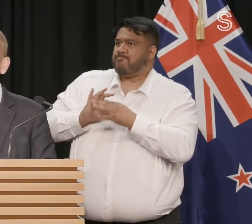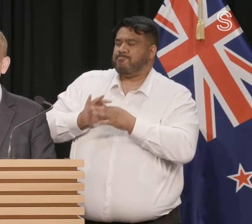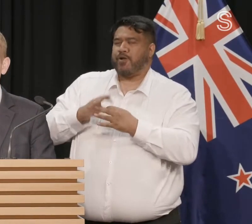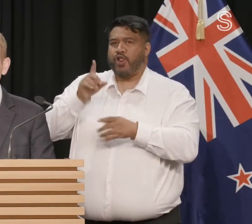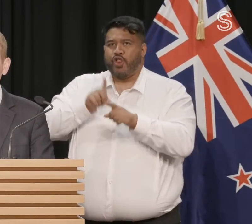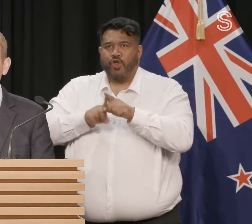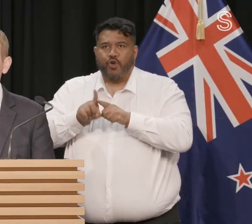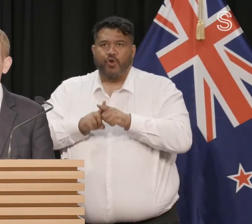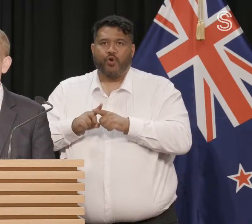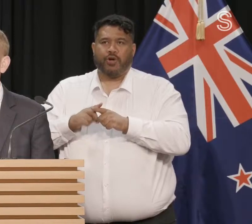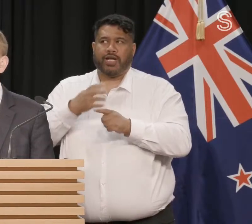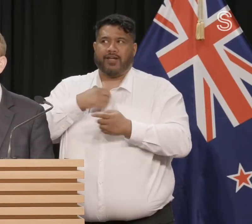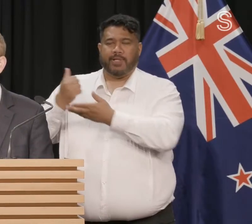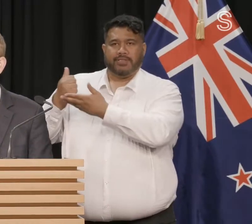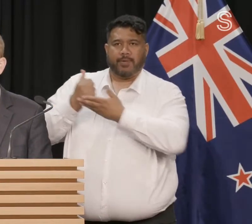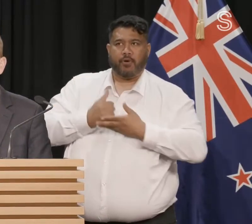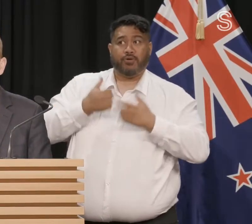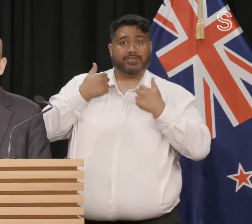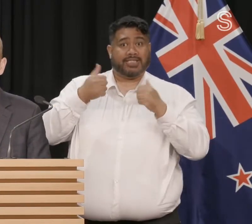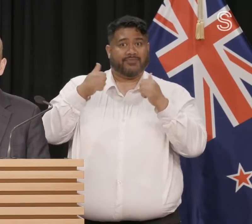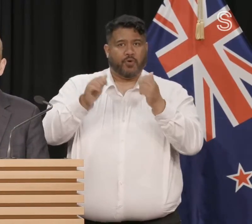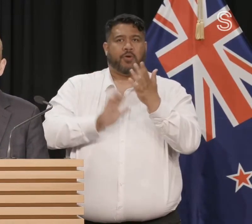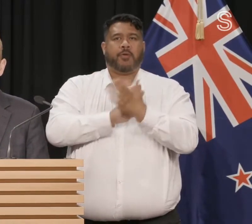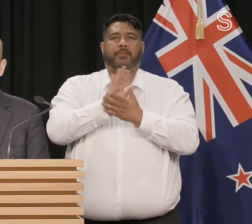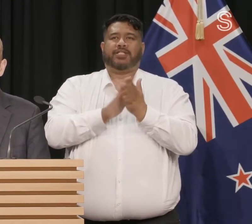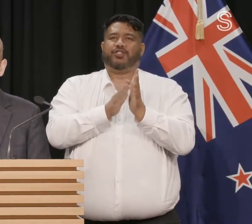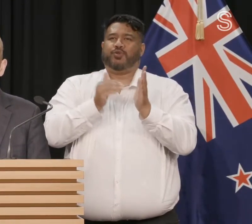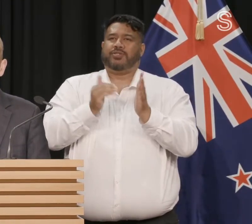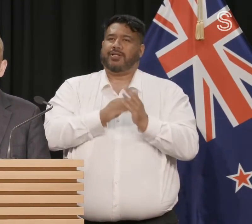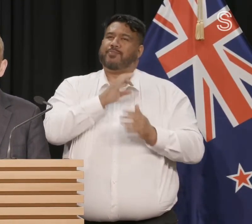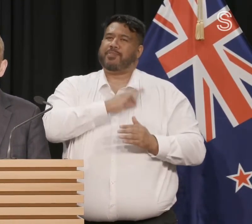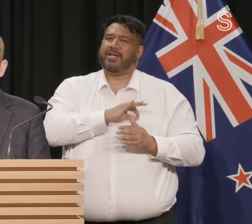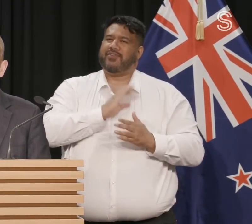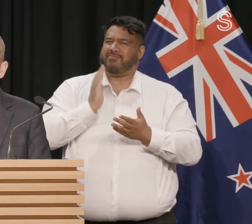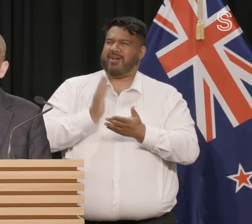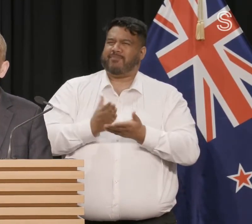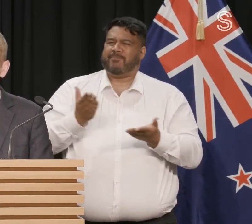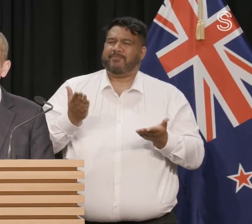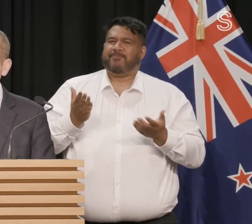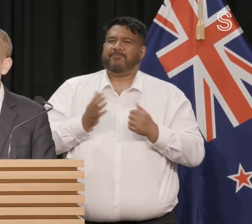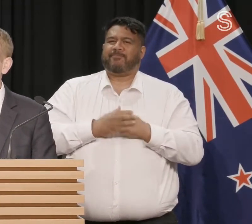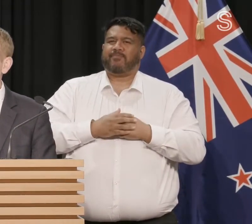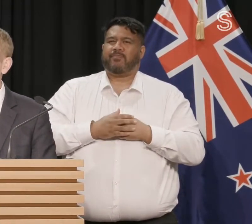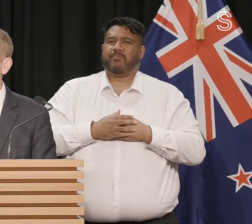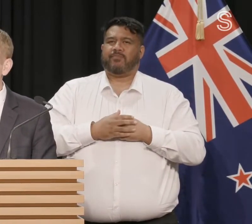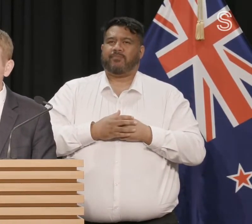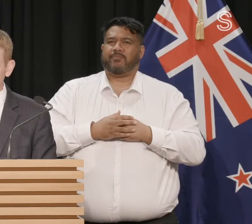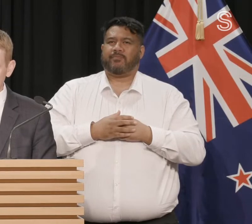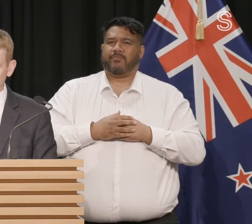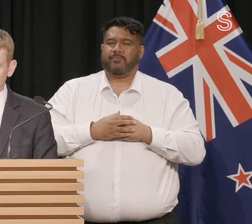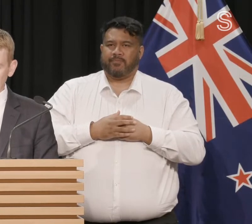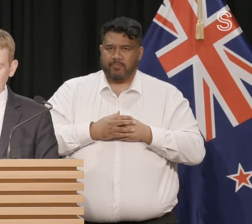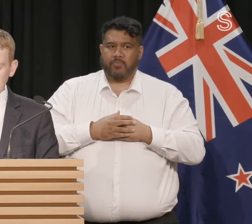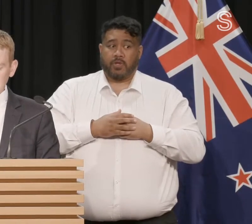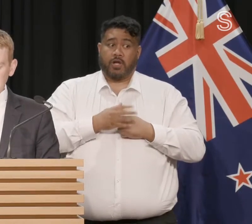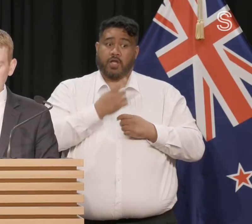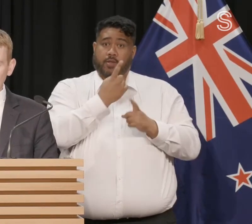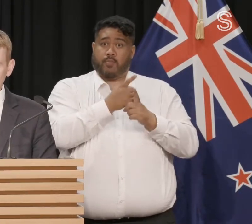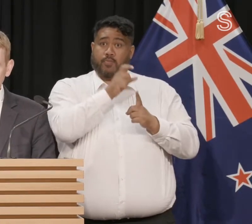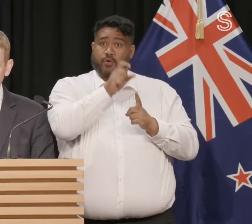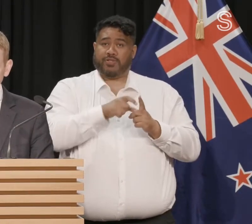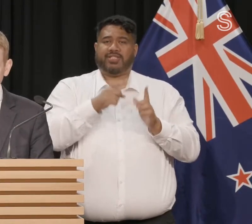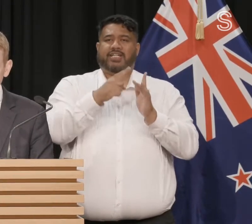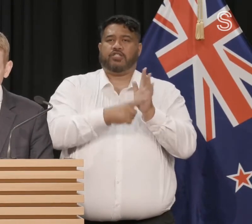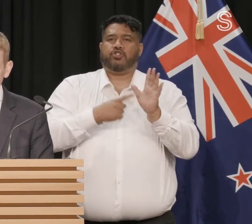succeed, we have the recipe for success as a nation. As a former principal and education expert, Jantonetti